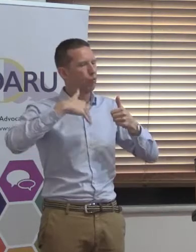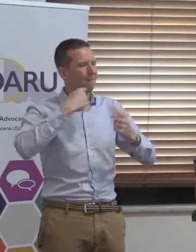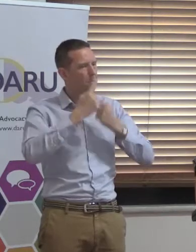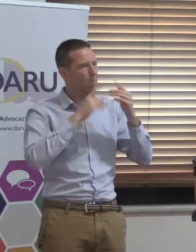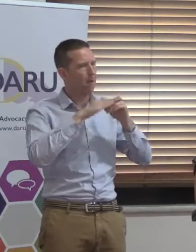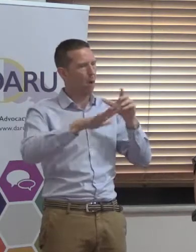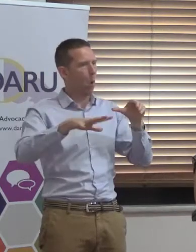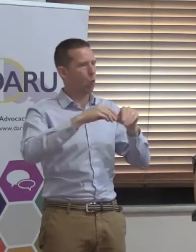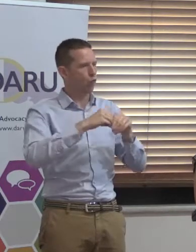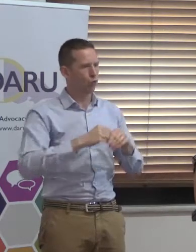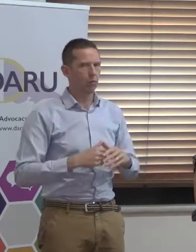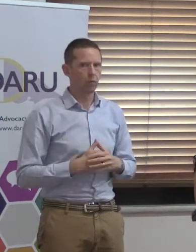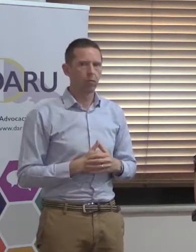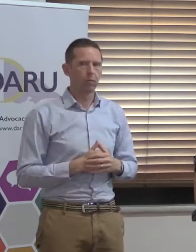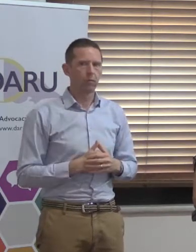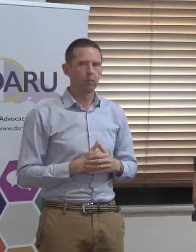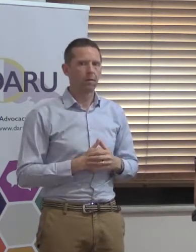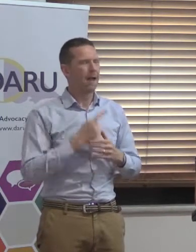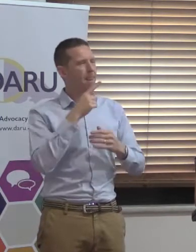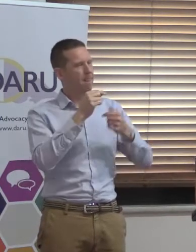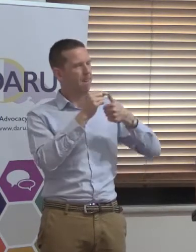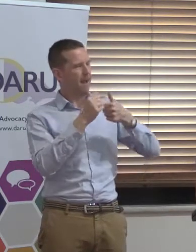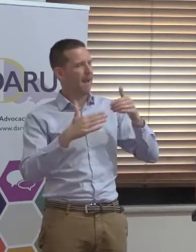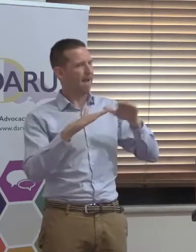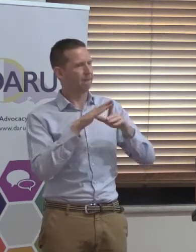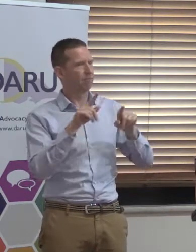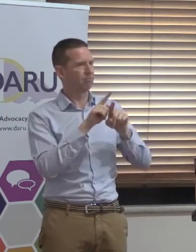that covers the legal